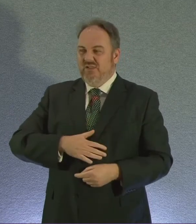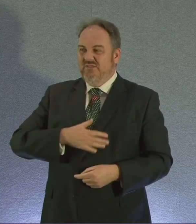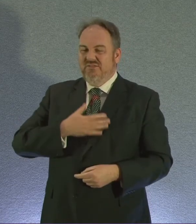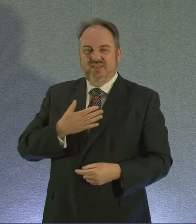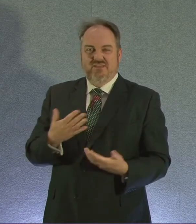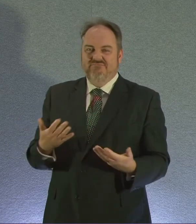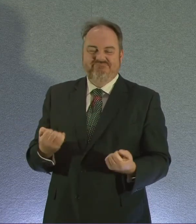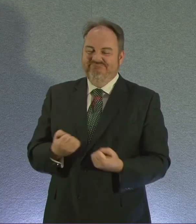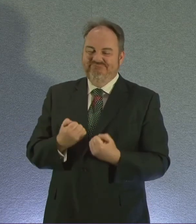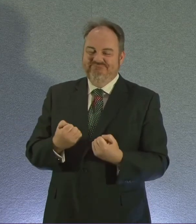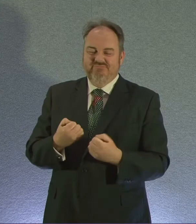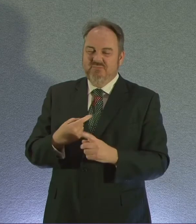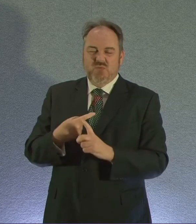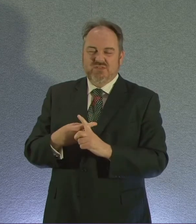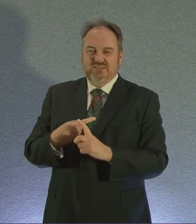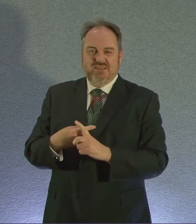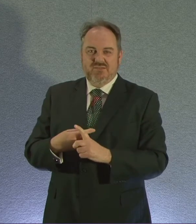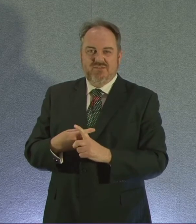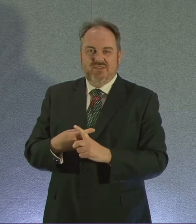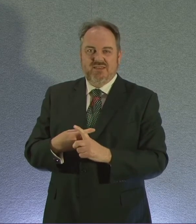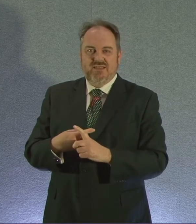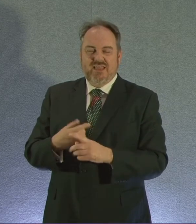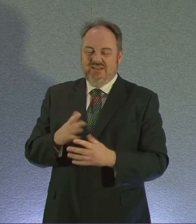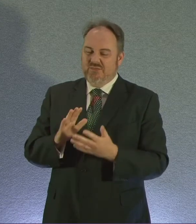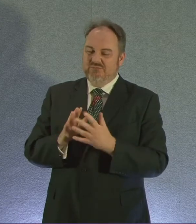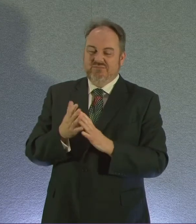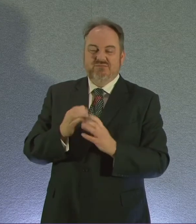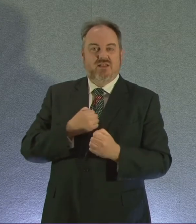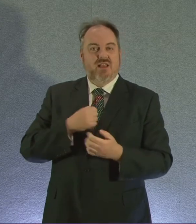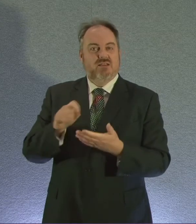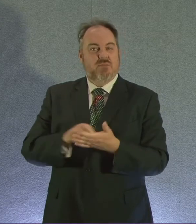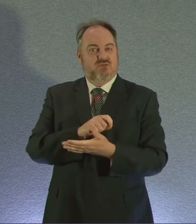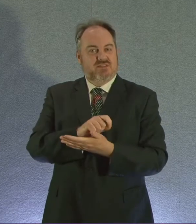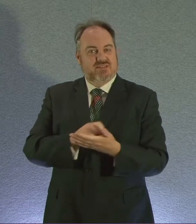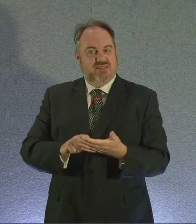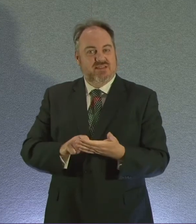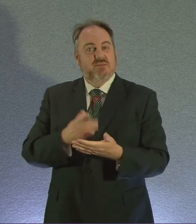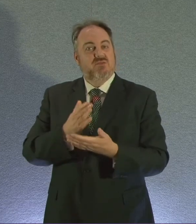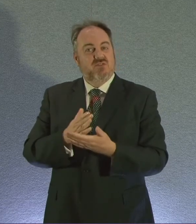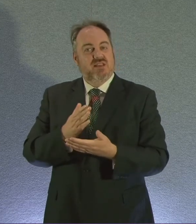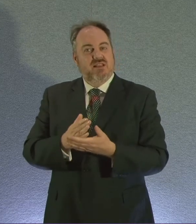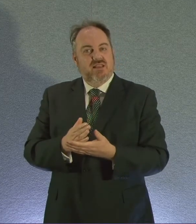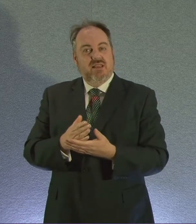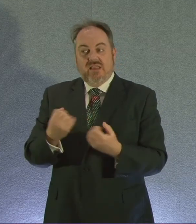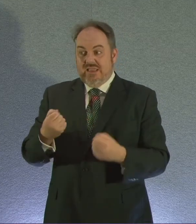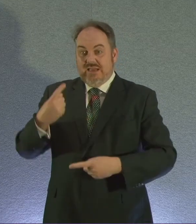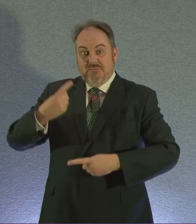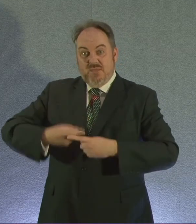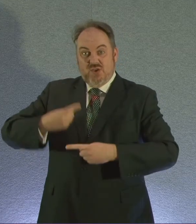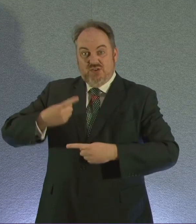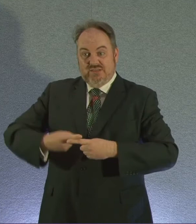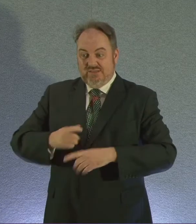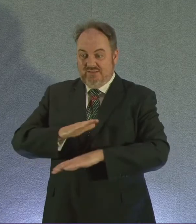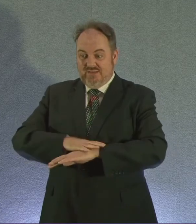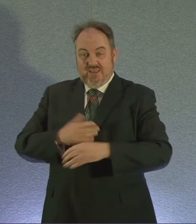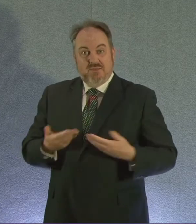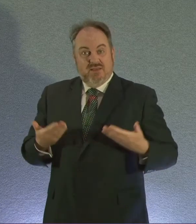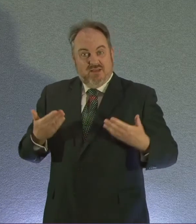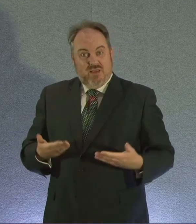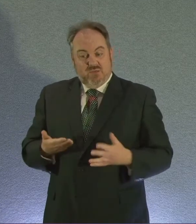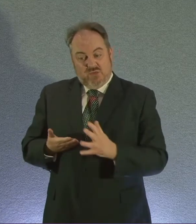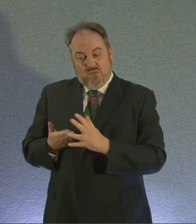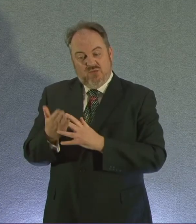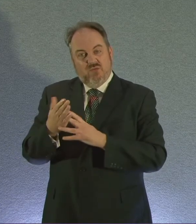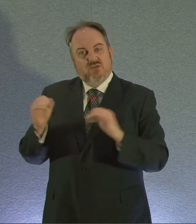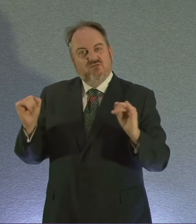our democracy. And I very much hope that subsequent opportunities to legislate on an emergency basis as this crisis develops will